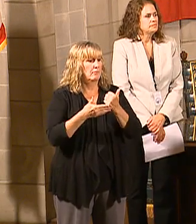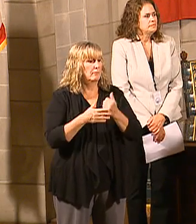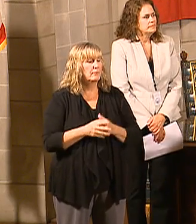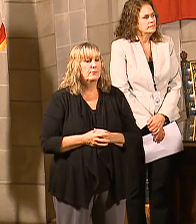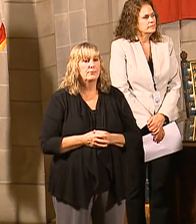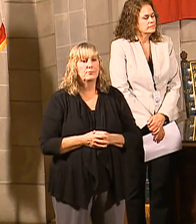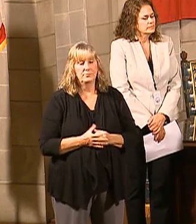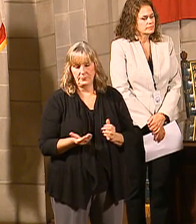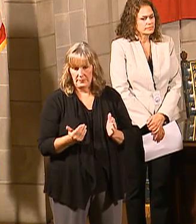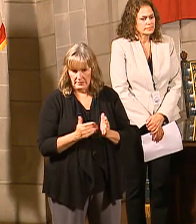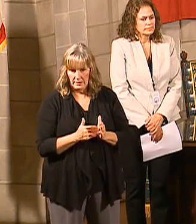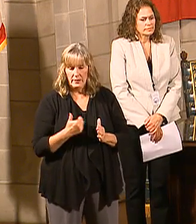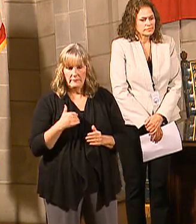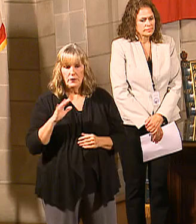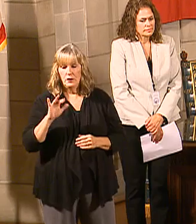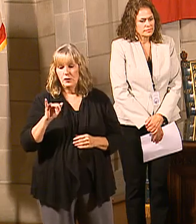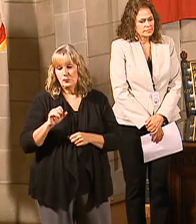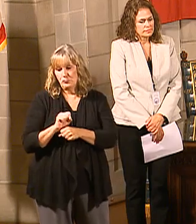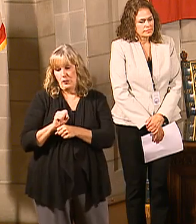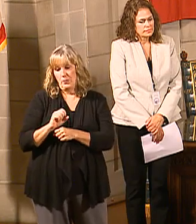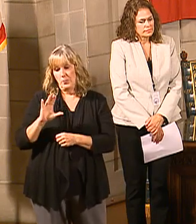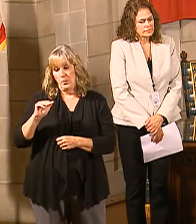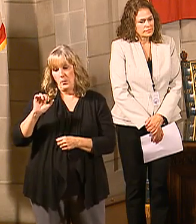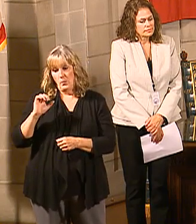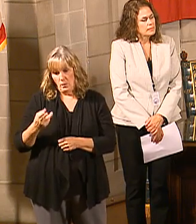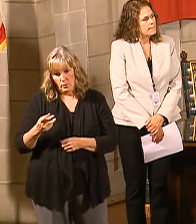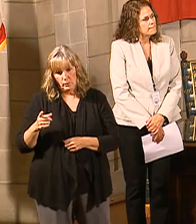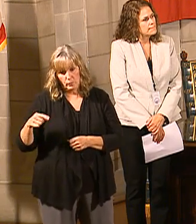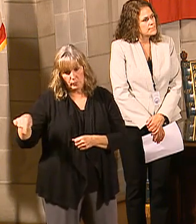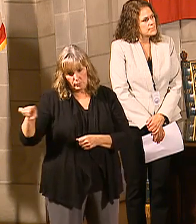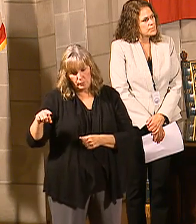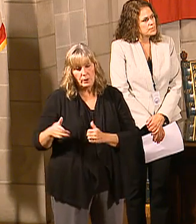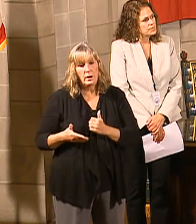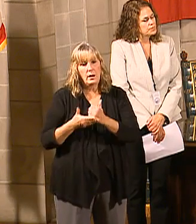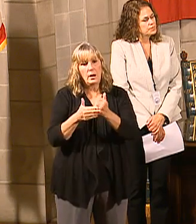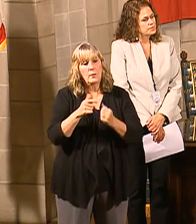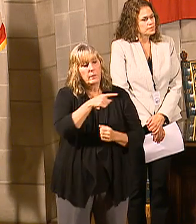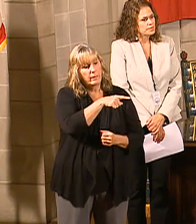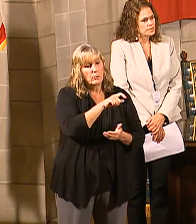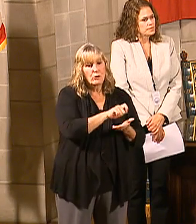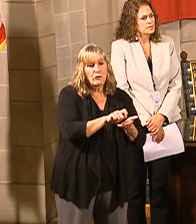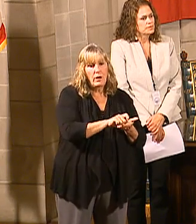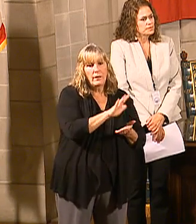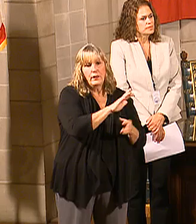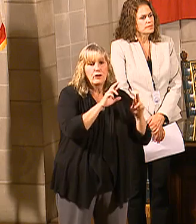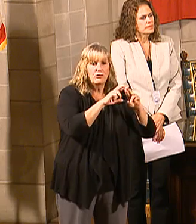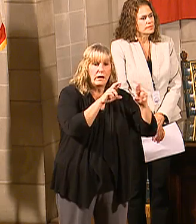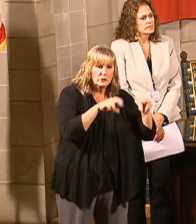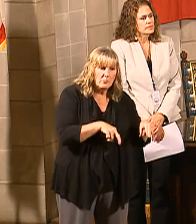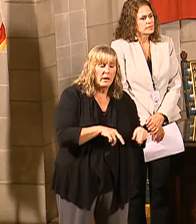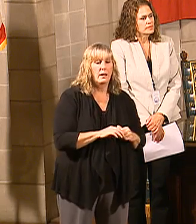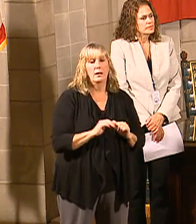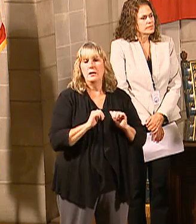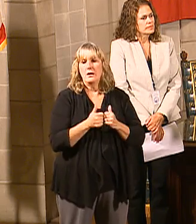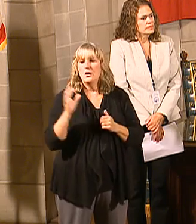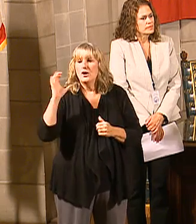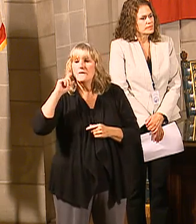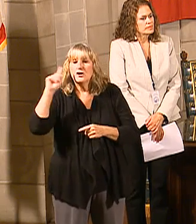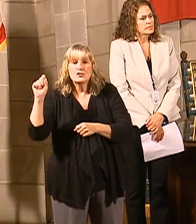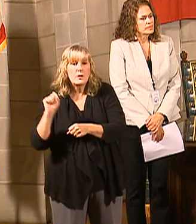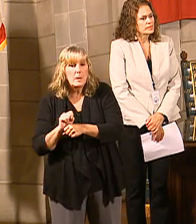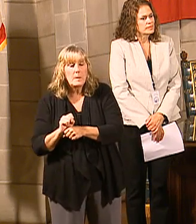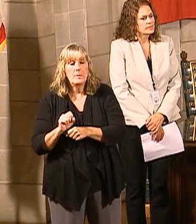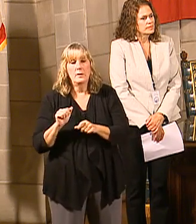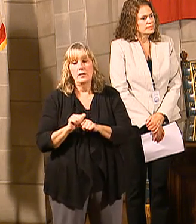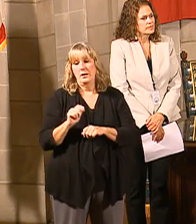So again, when we have these job coaches, a lot of times what they're doing is helping with that resume writing or how do you go look for the job. But as April was